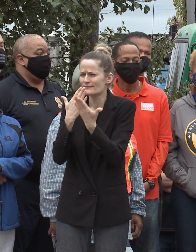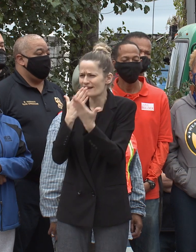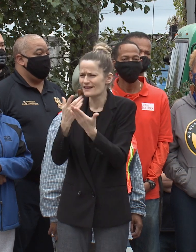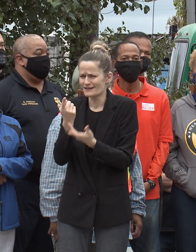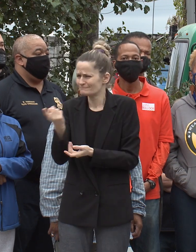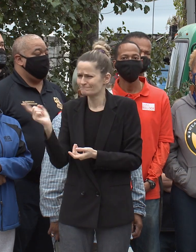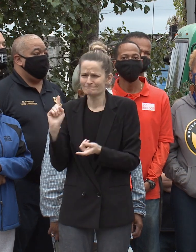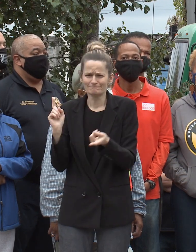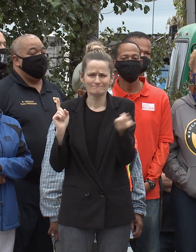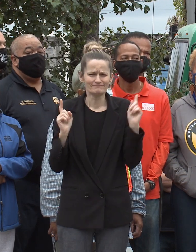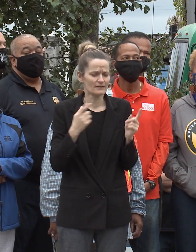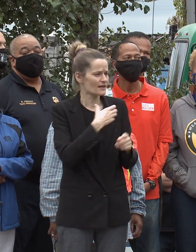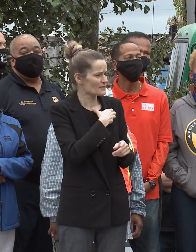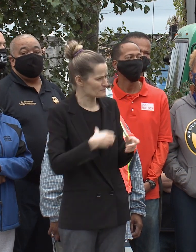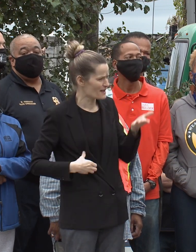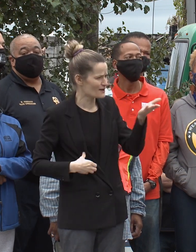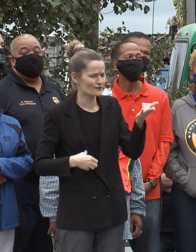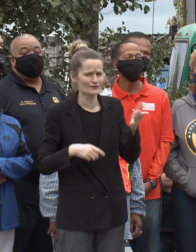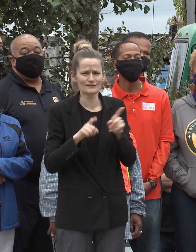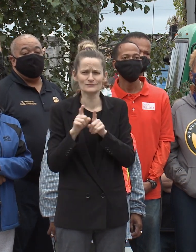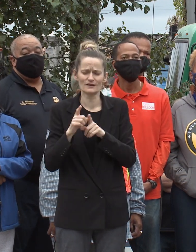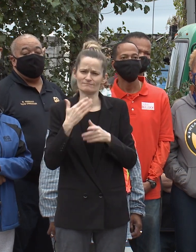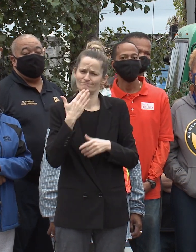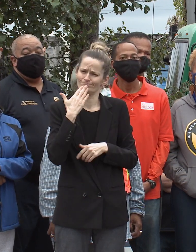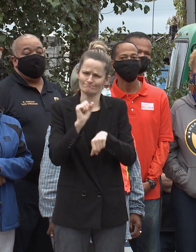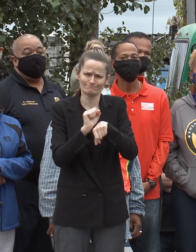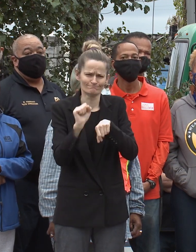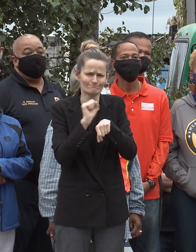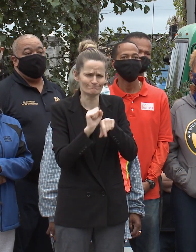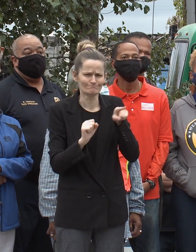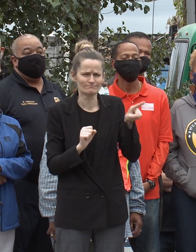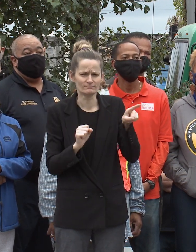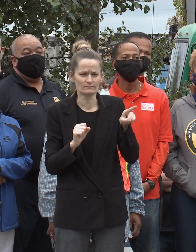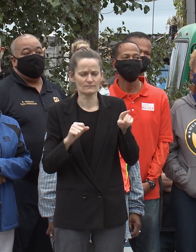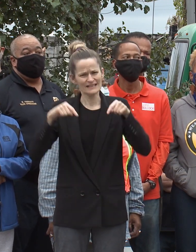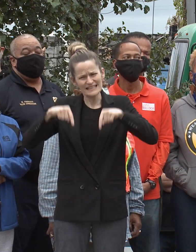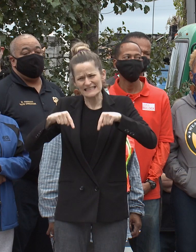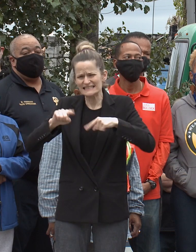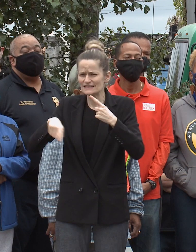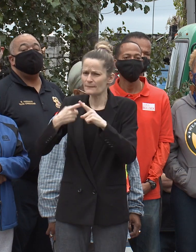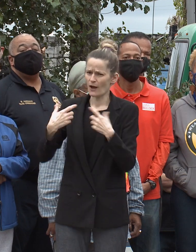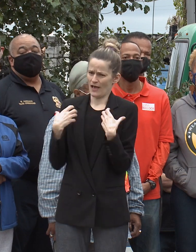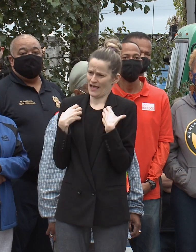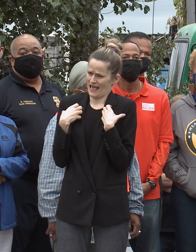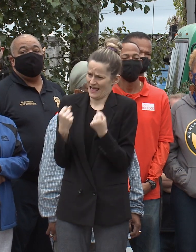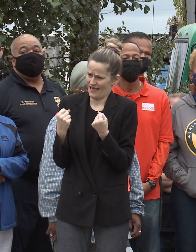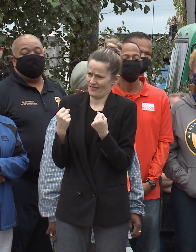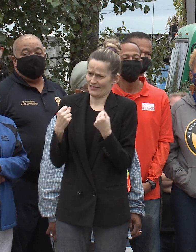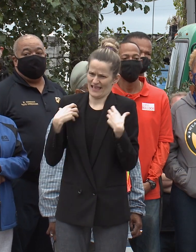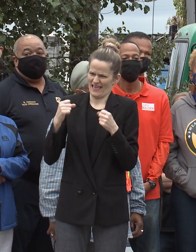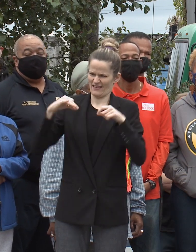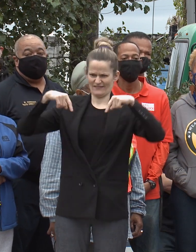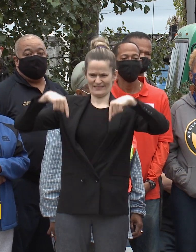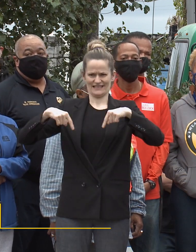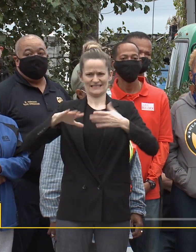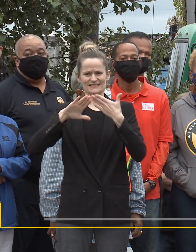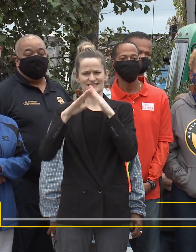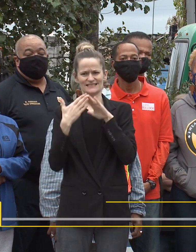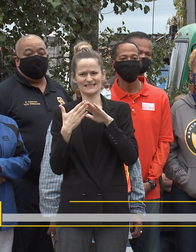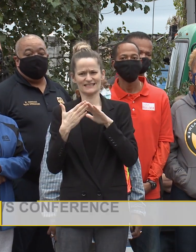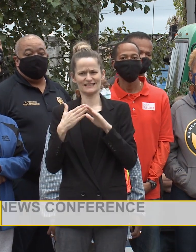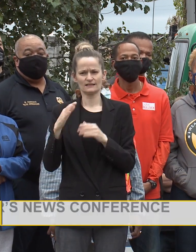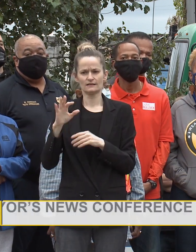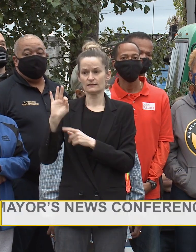said it really well. This is really about health and the health of our communities. And the fact that we are out